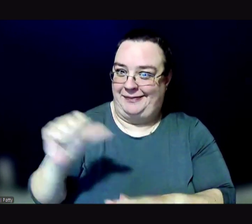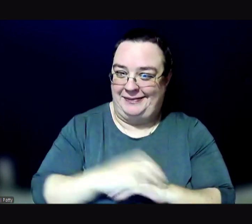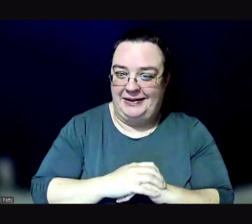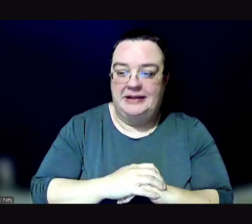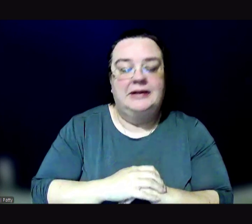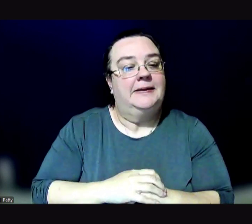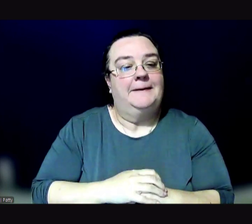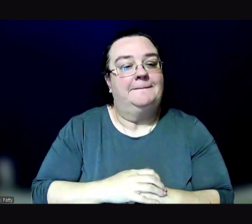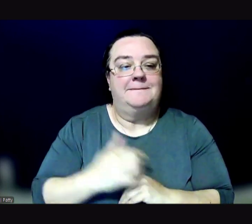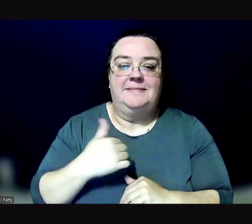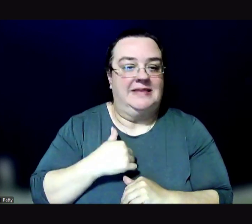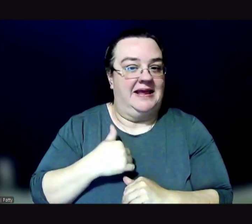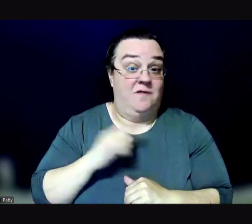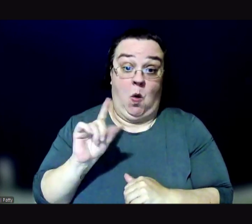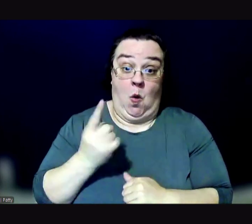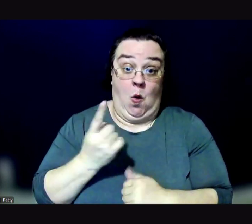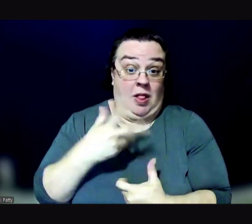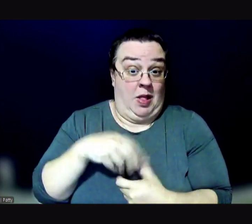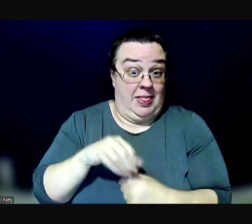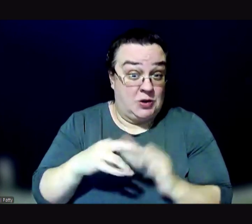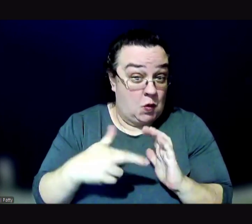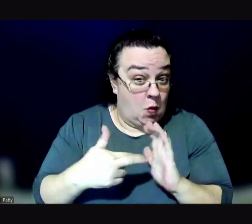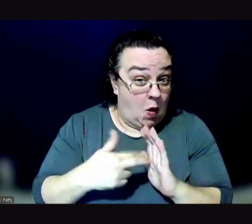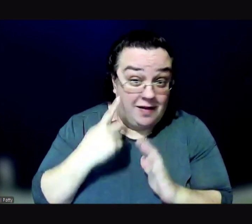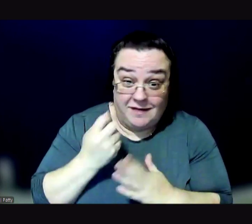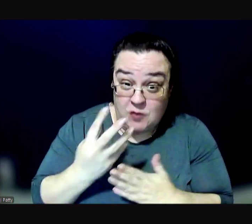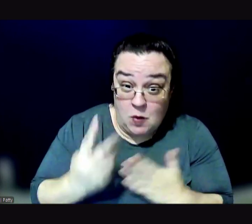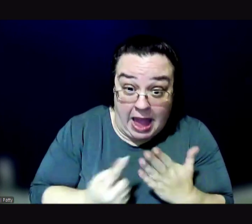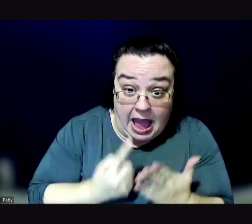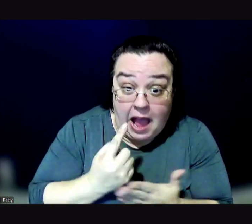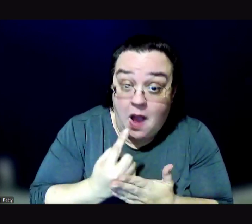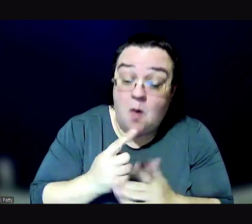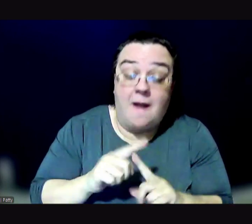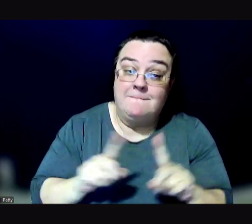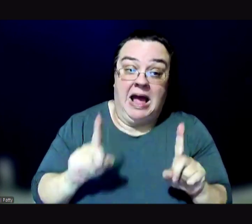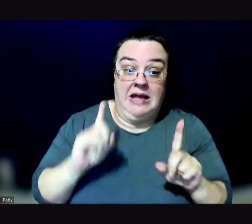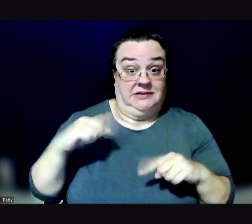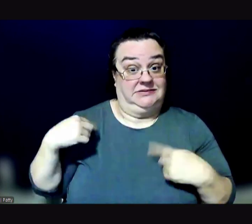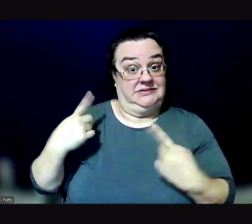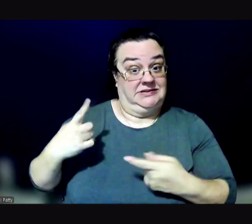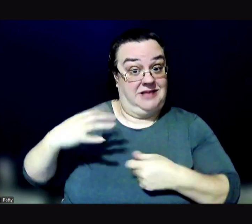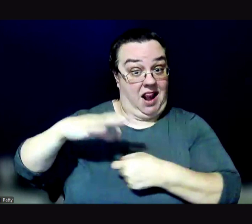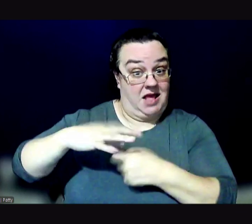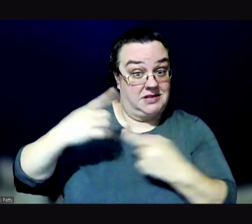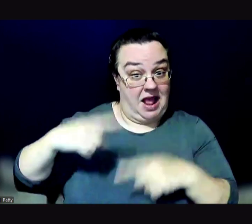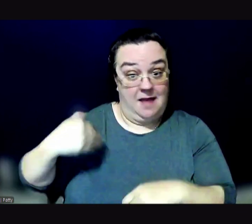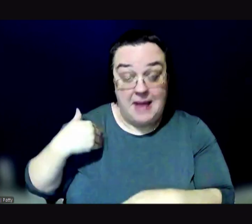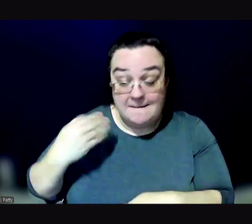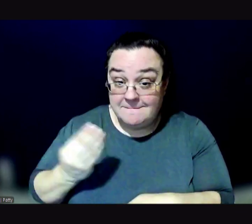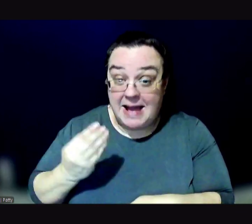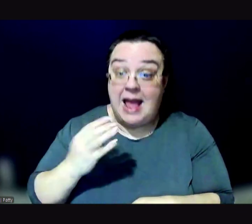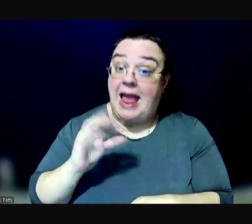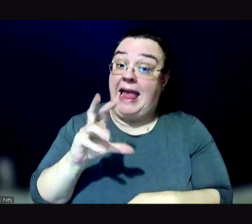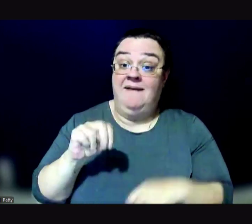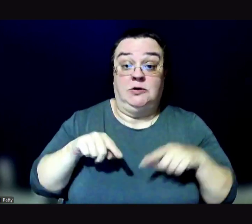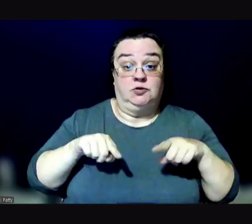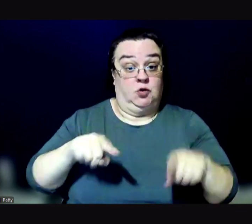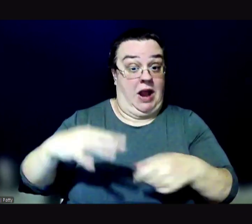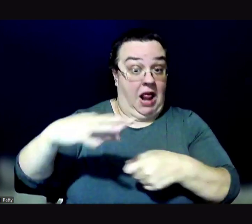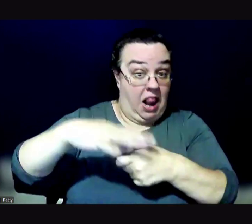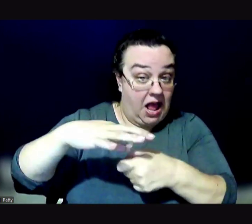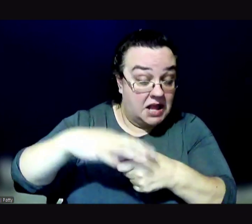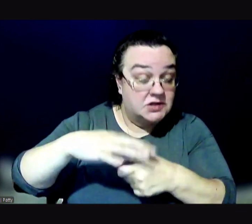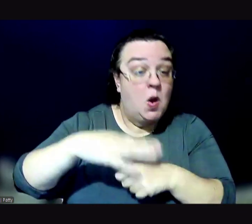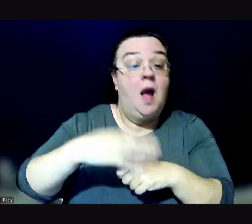I've only been in this role for a few hours, but since the election on Monday, and even actually during the election on Monday, I was able to